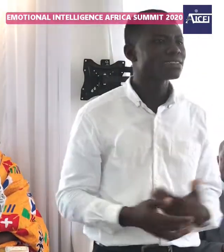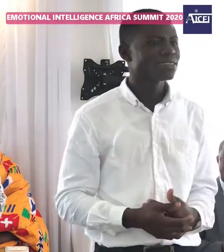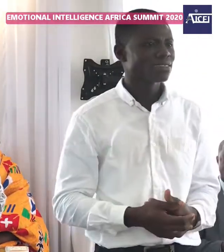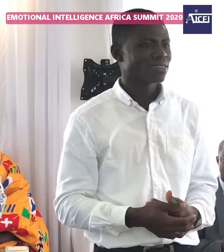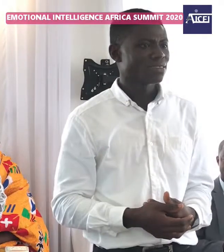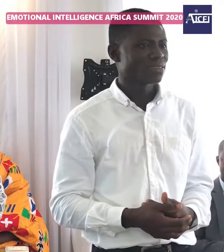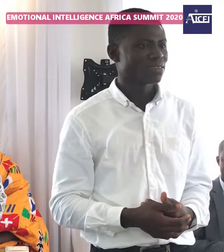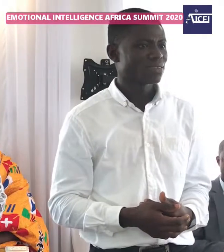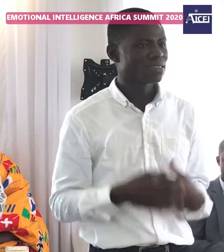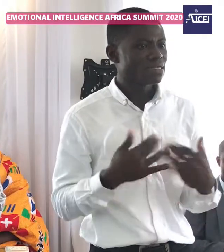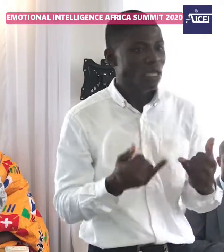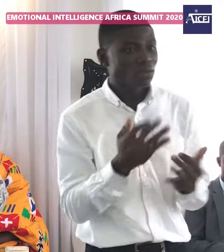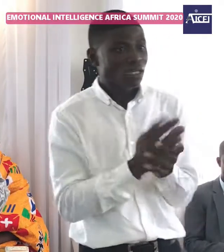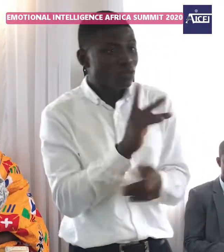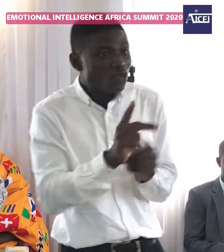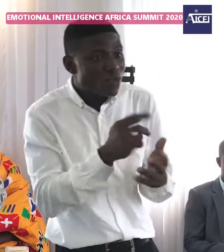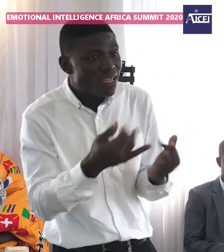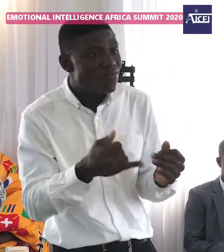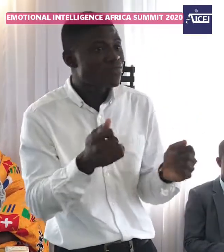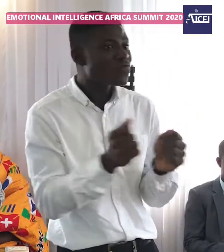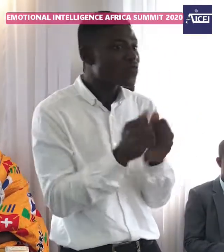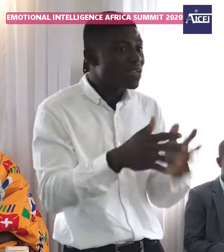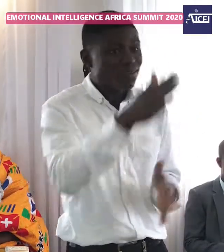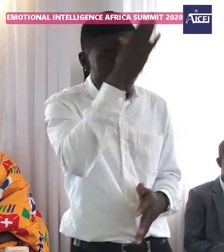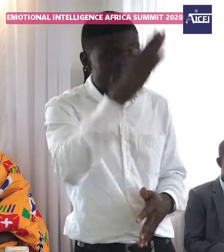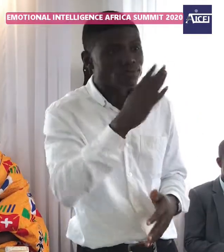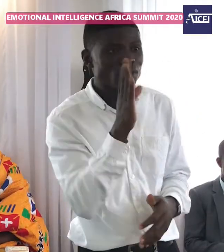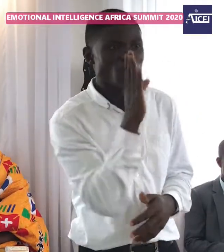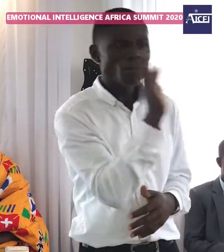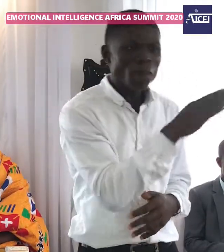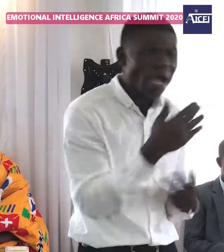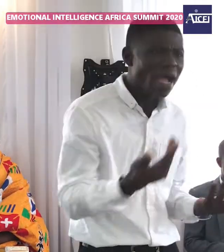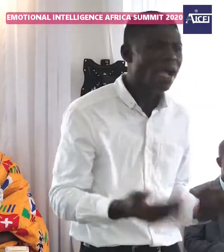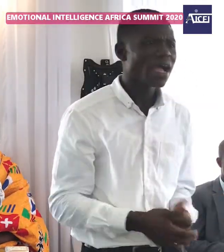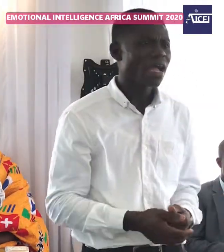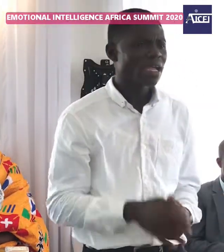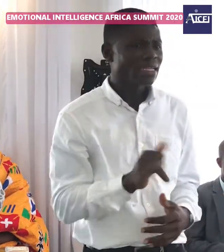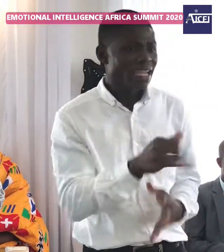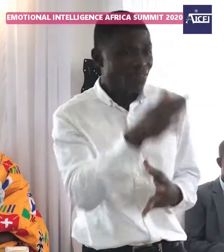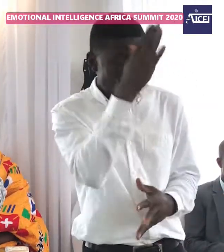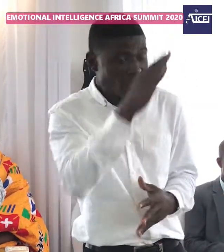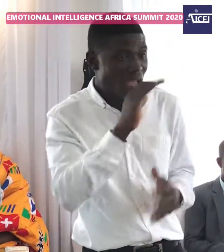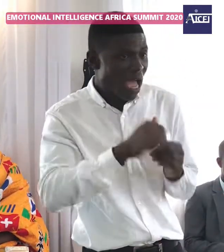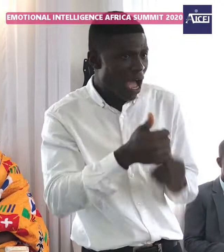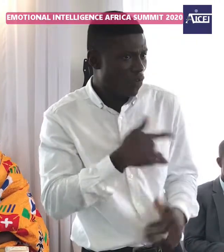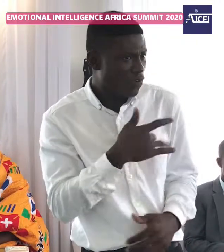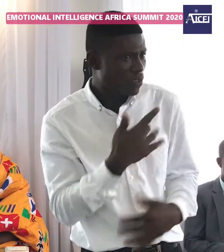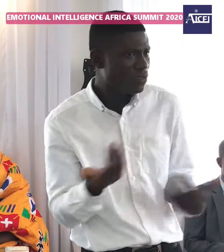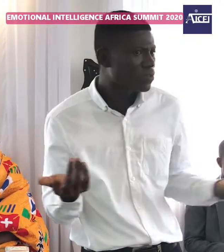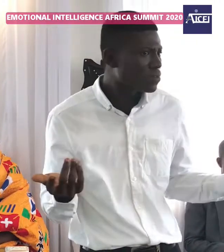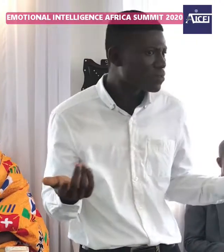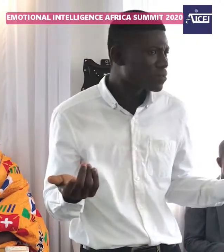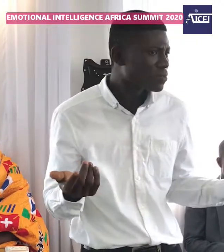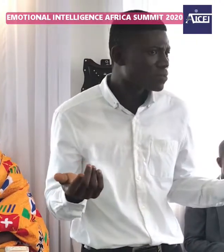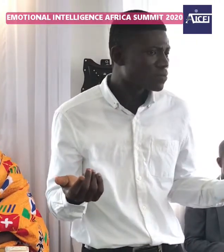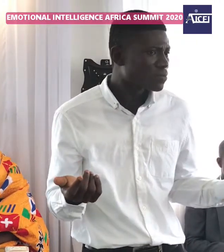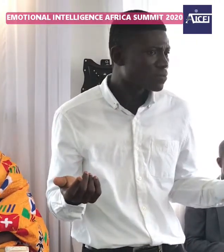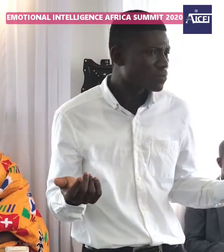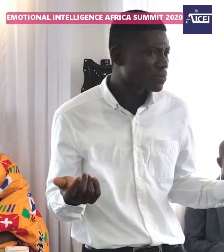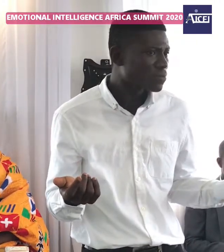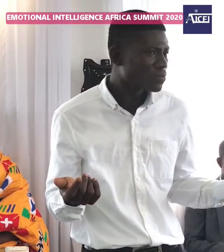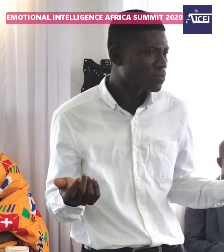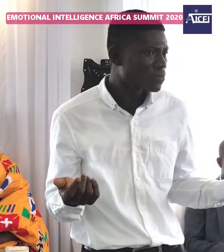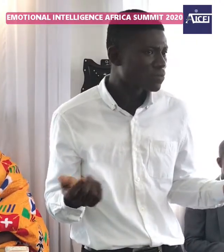These morals and values include truthfulness, respect for the elderly, hard work, commitment, and so on and so